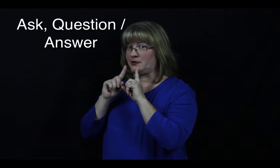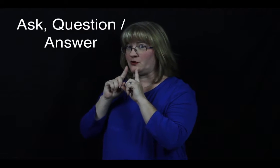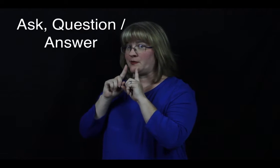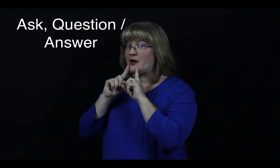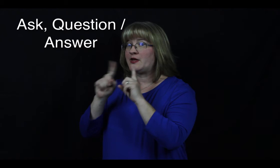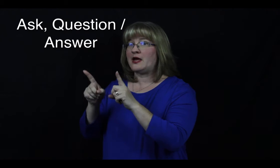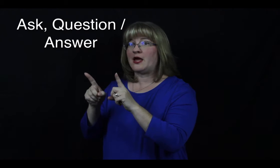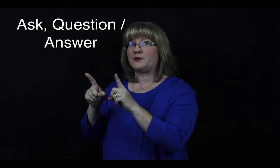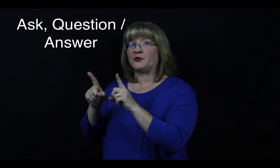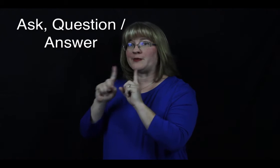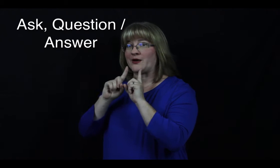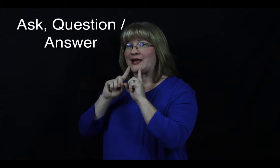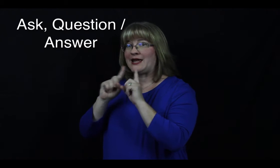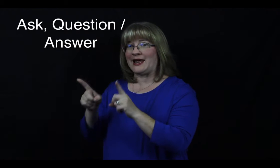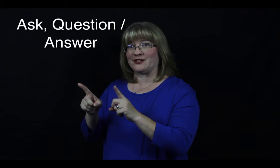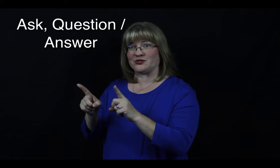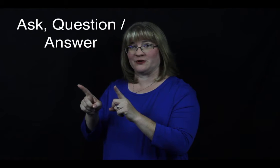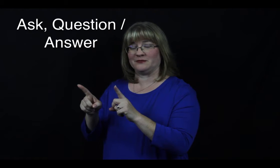below your mouth, and pull them out. Answer.